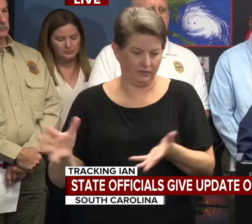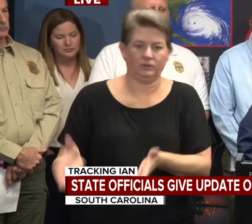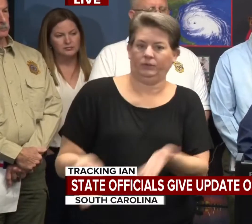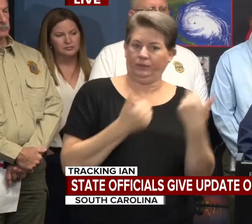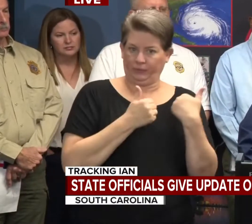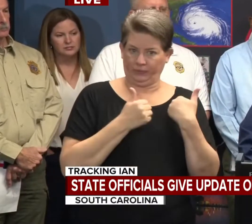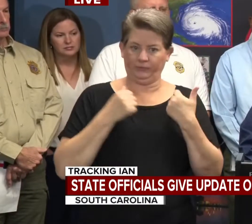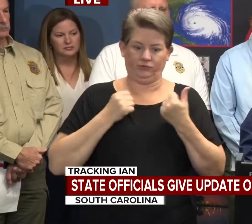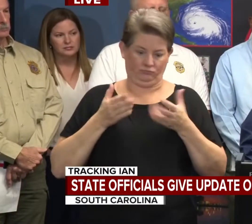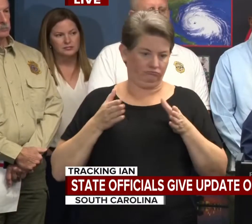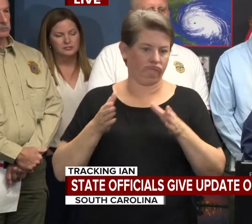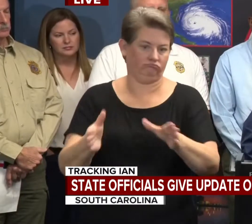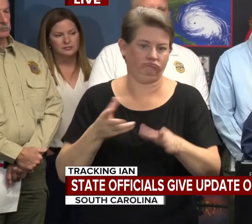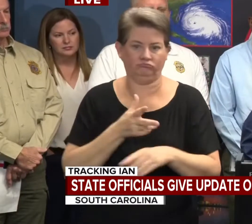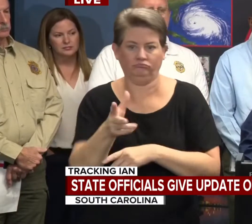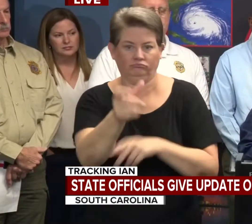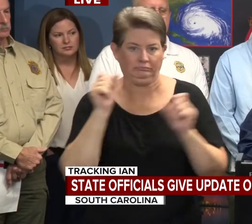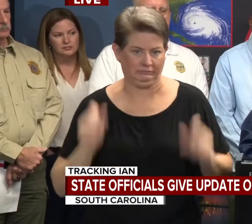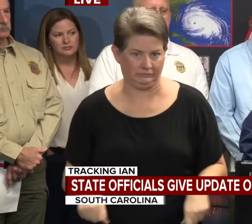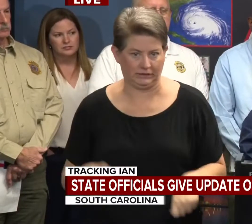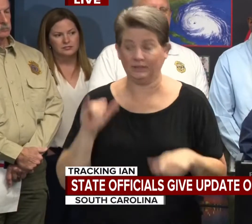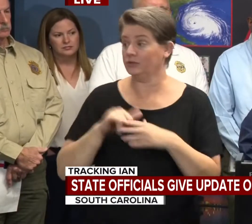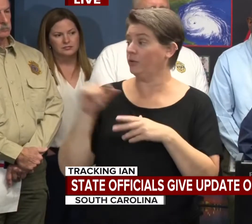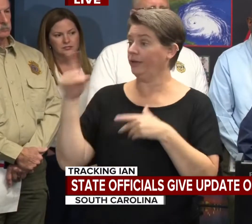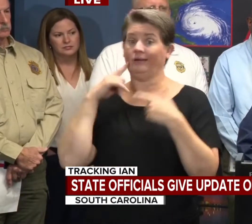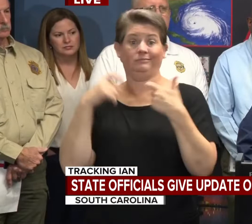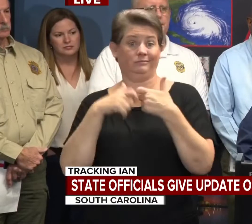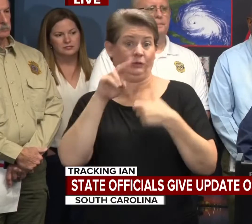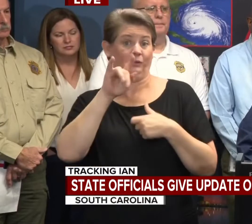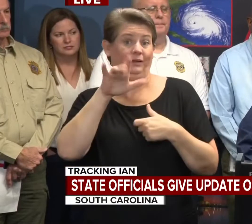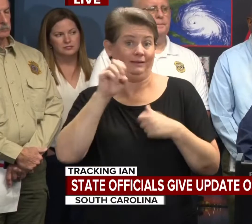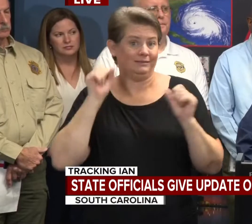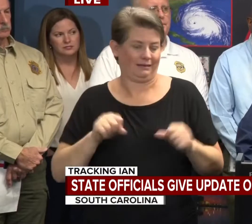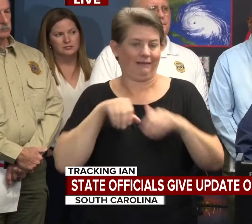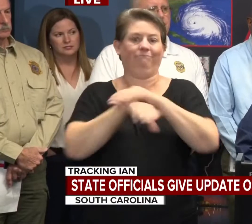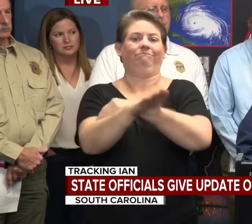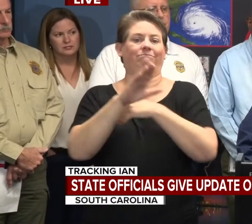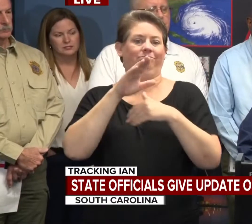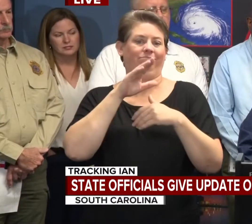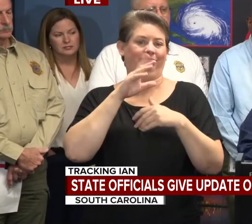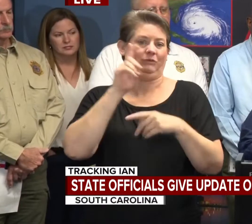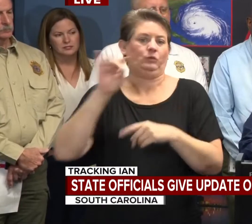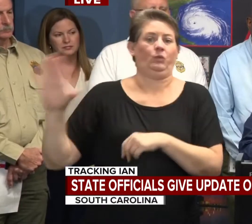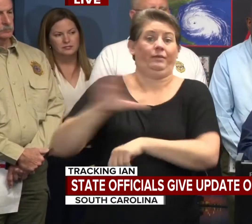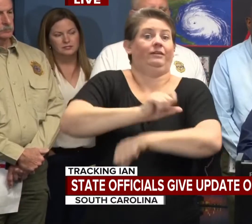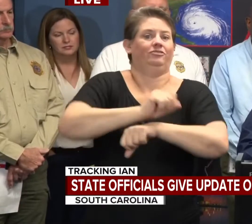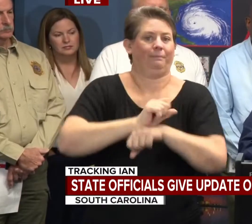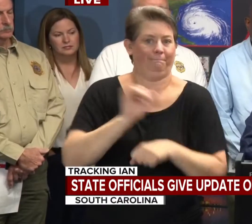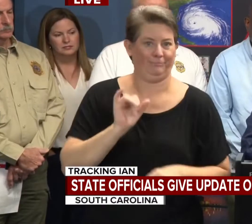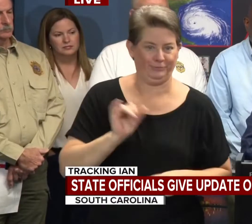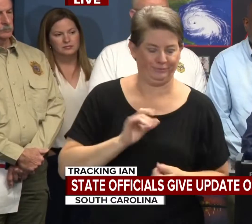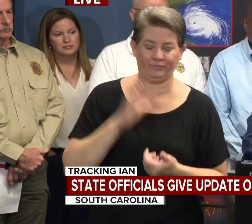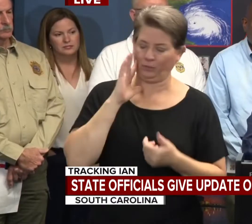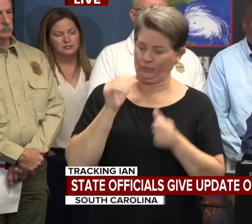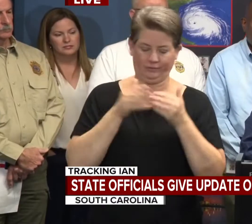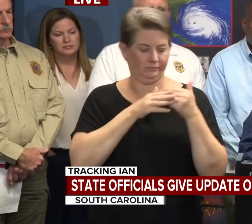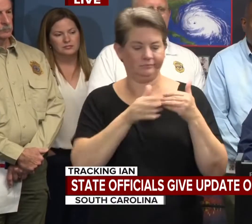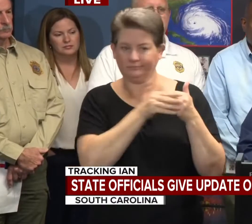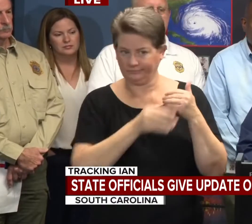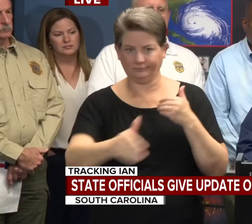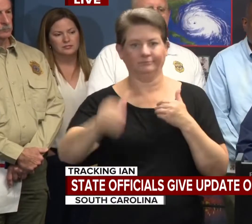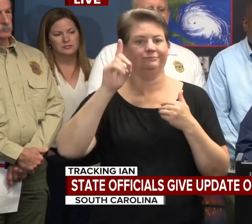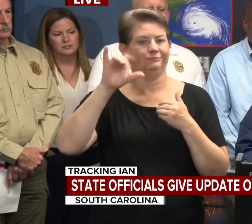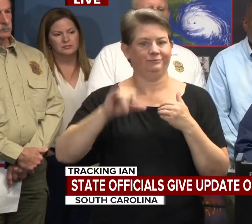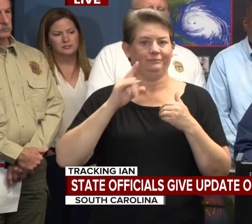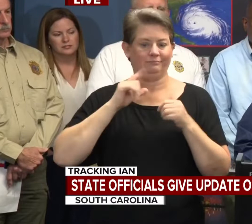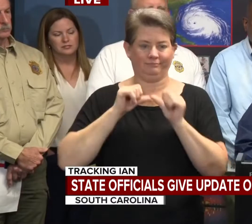to re-clear the roadway and enable the utility providers to get back in and do the work that they need to as well. We will continue to do that as the storm passes through